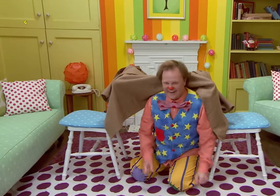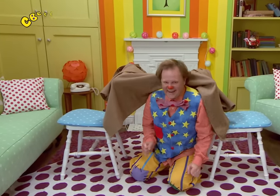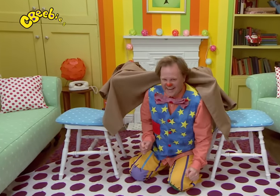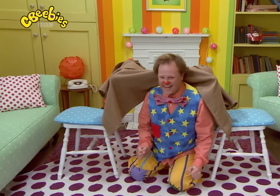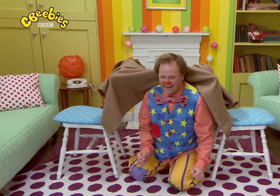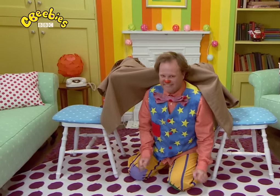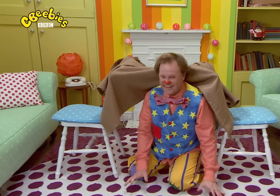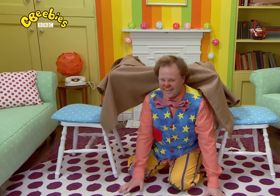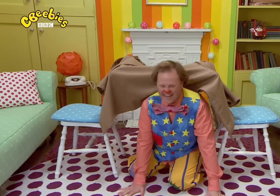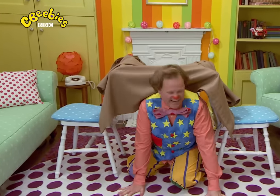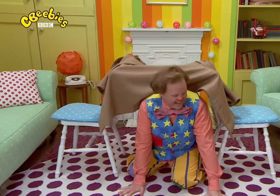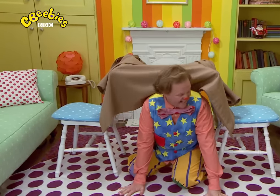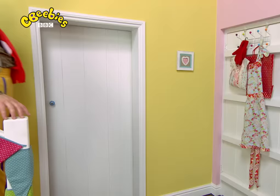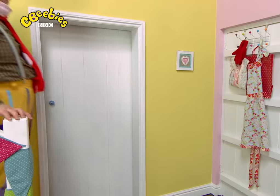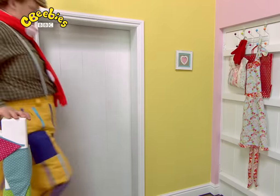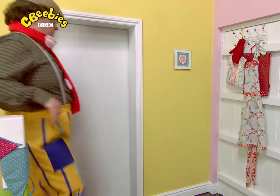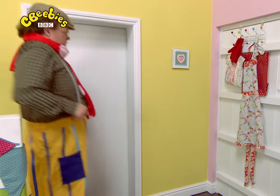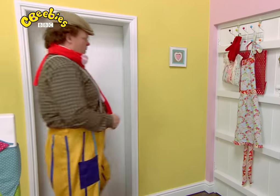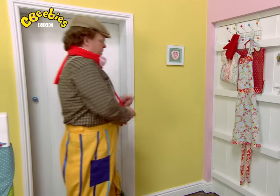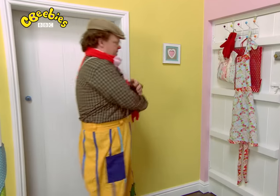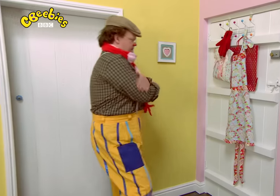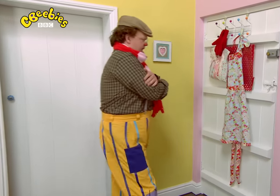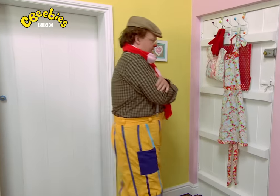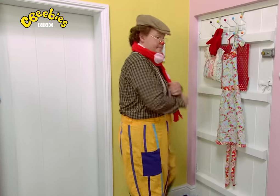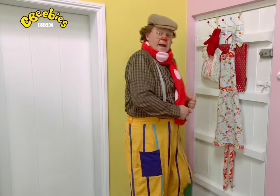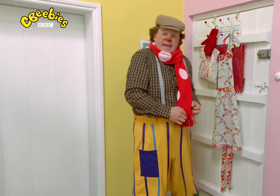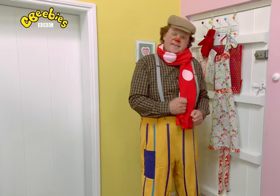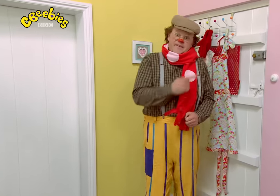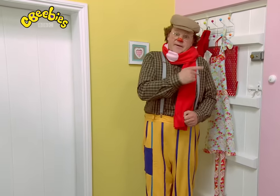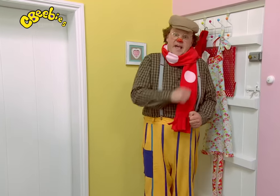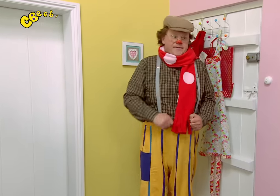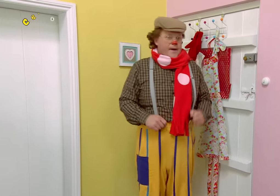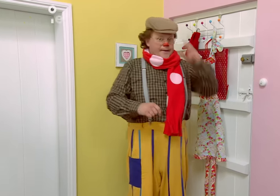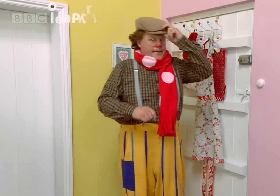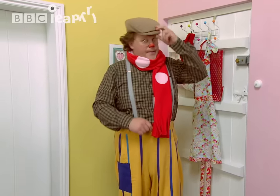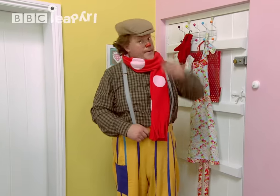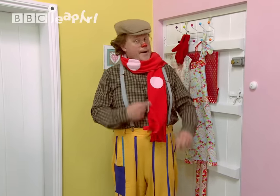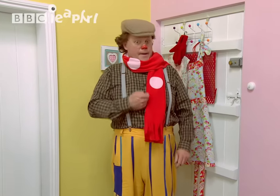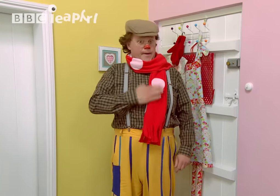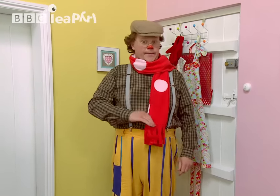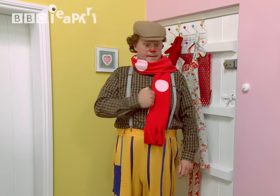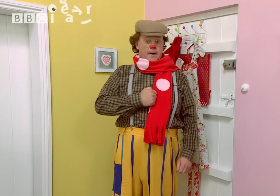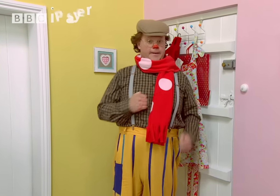Very comfy. Whew, hearing me, it's raining cats and dogs outside. I'll need my